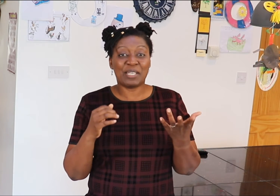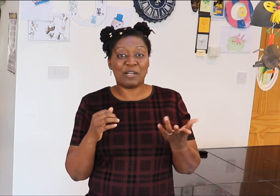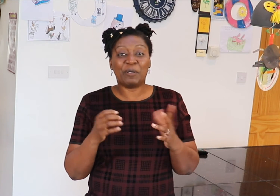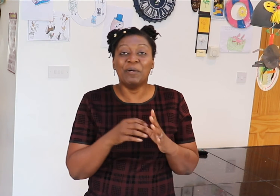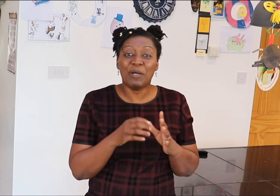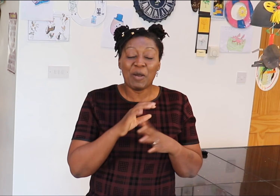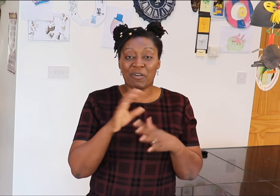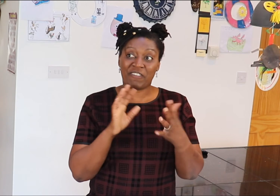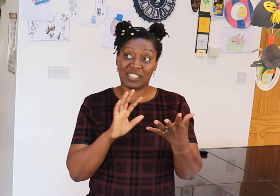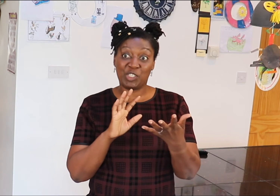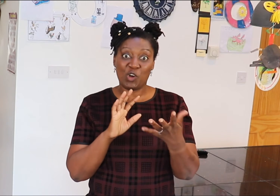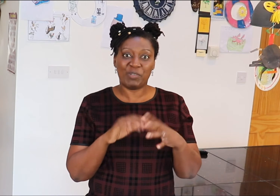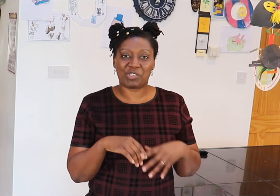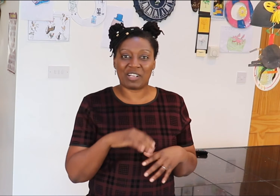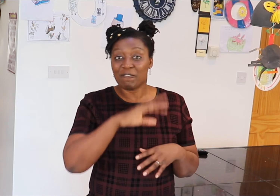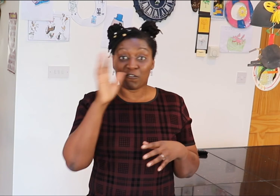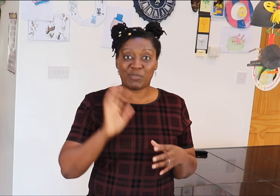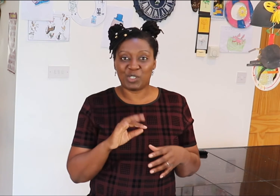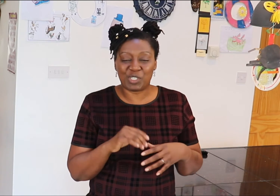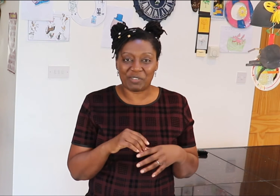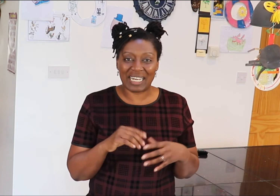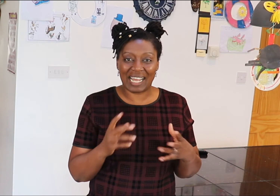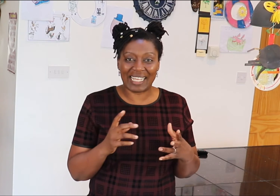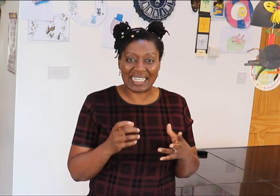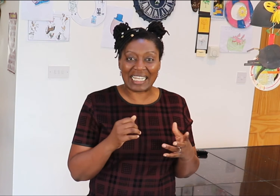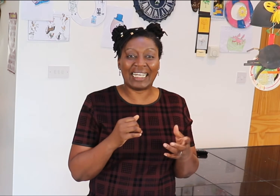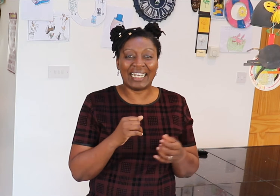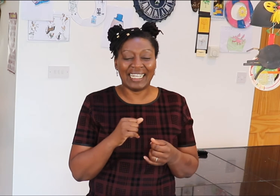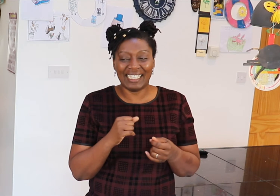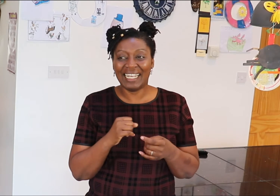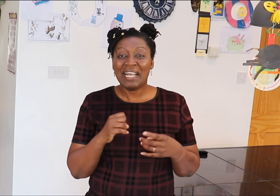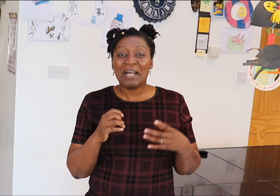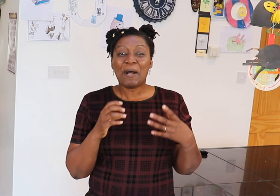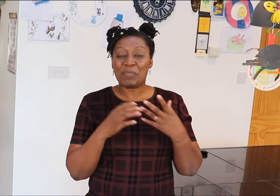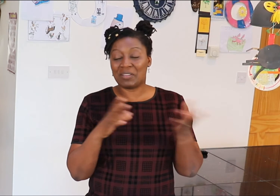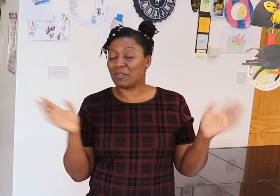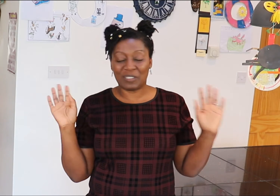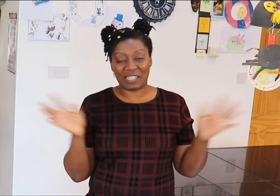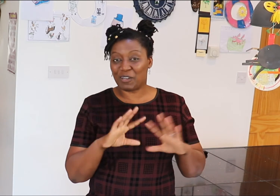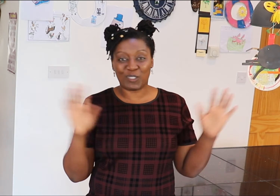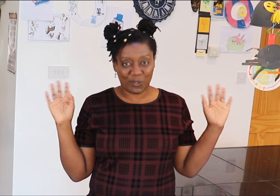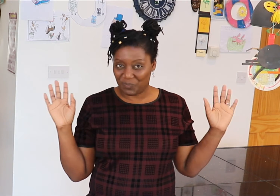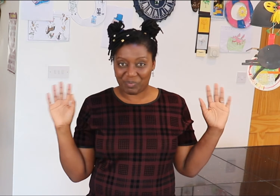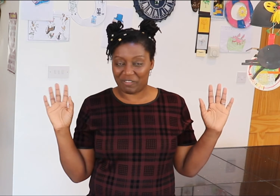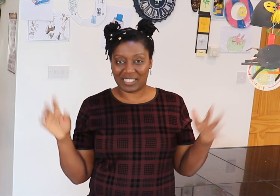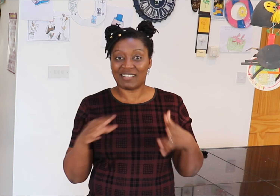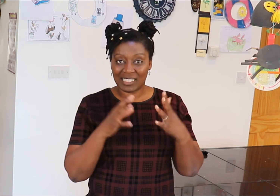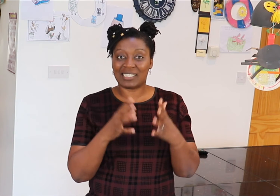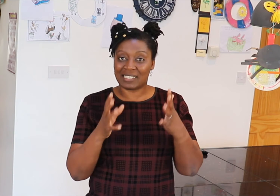you know, perfect geometry from the uterine lining. No, they're all perfect size. It's